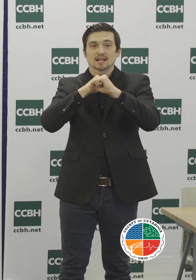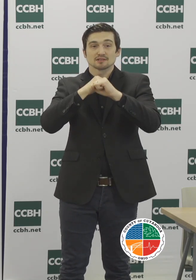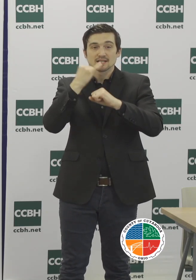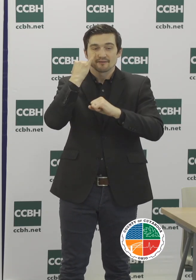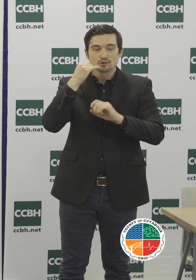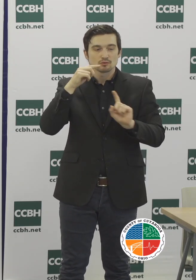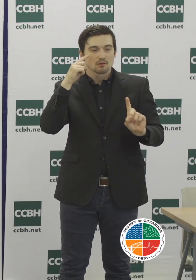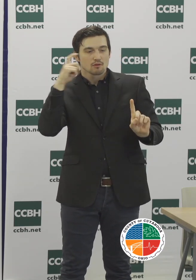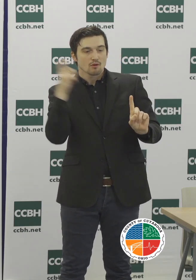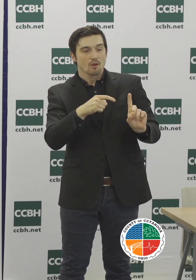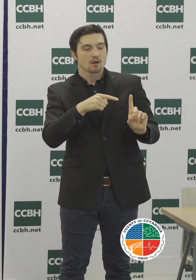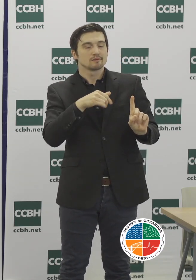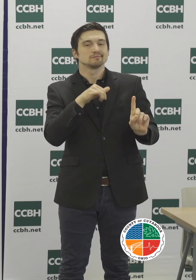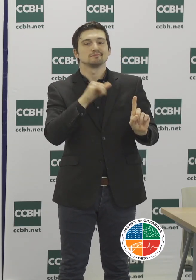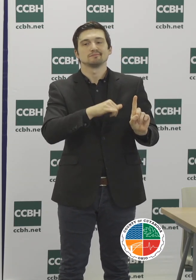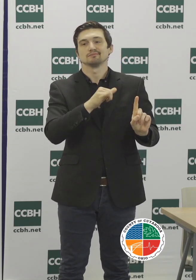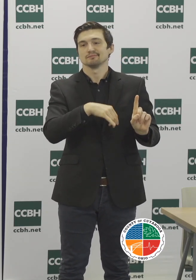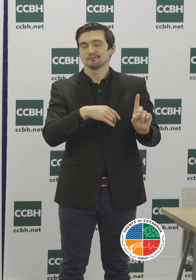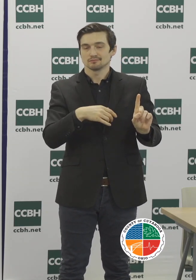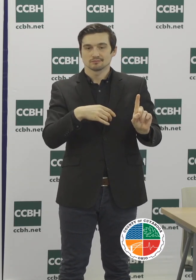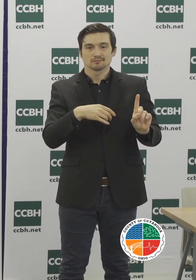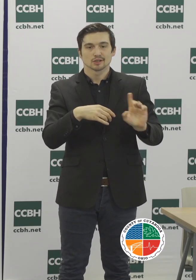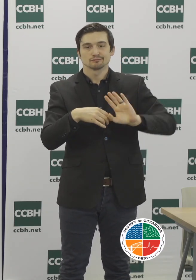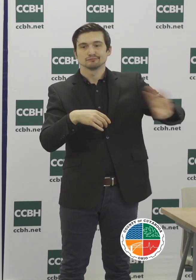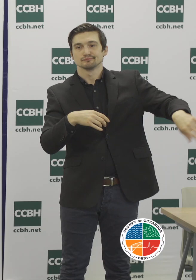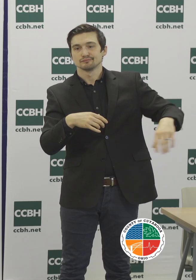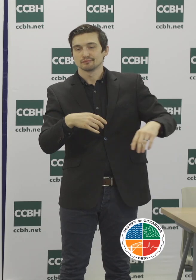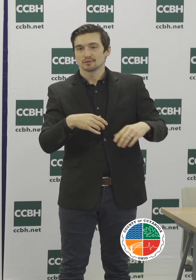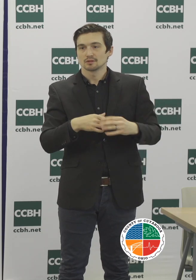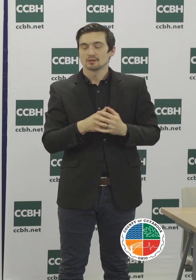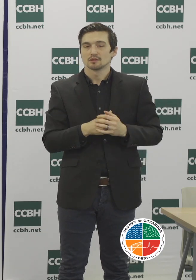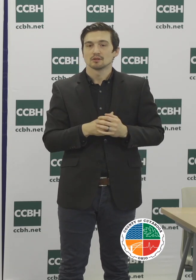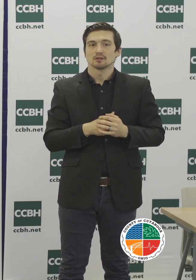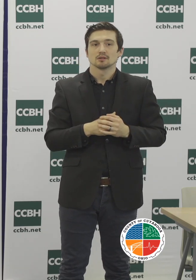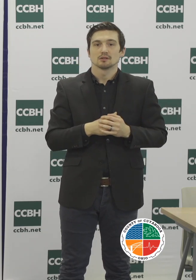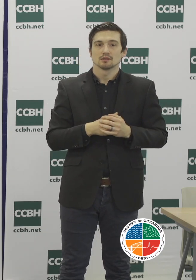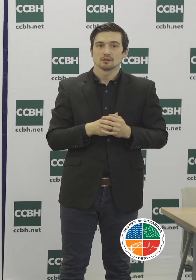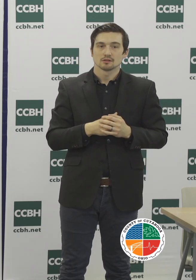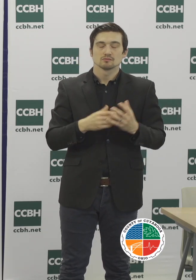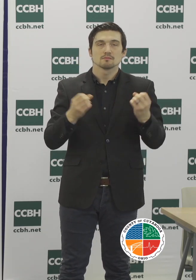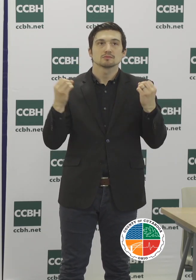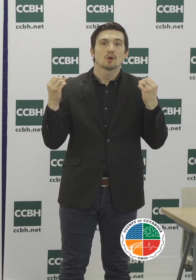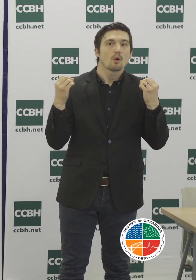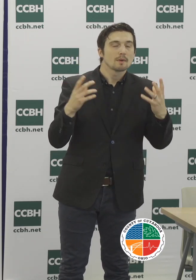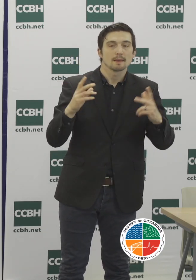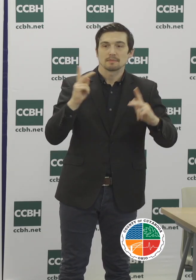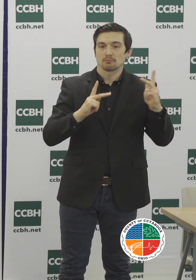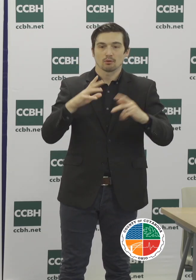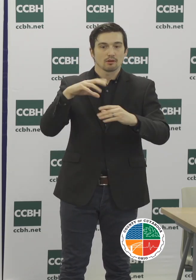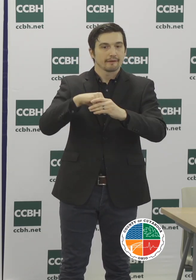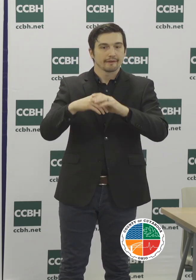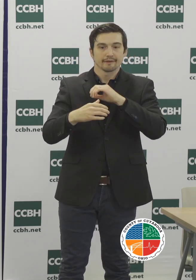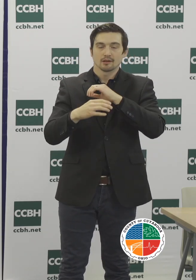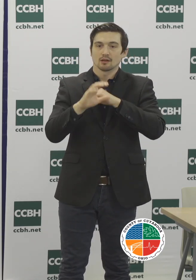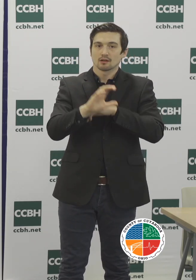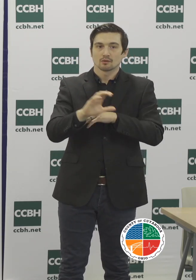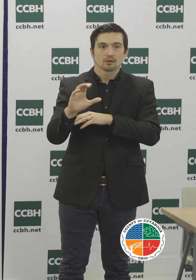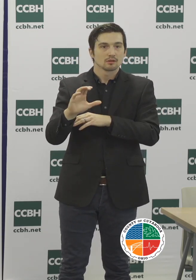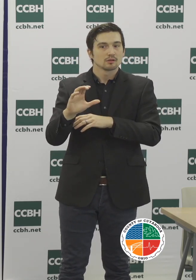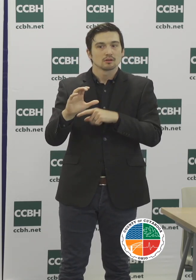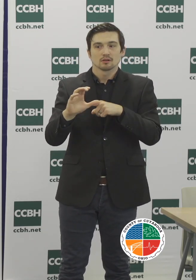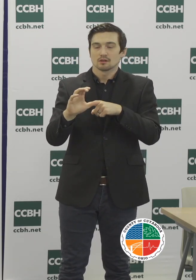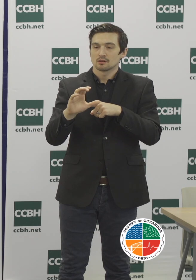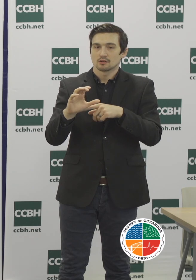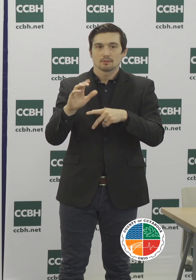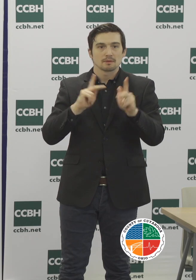watch out for. More than 19,000 Cuyahoga County residents will receive scam information in meals that are